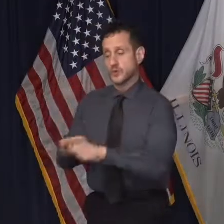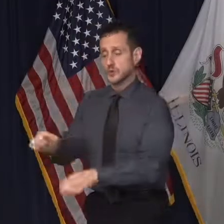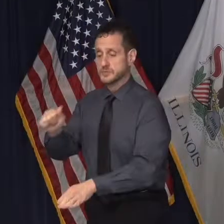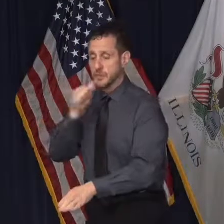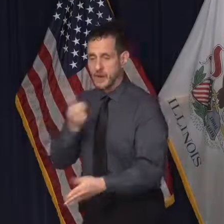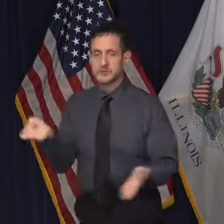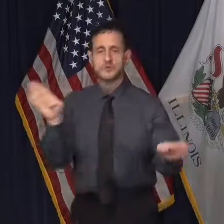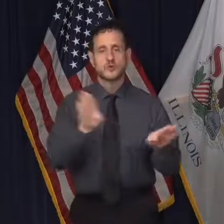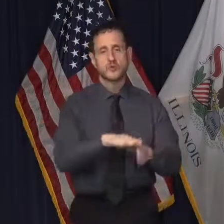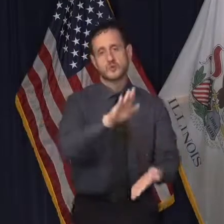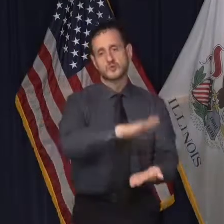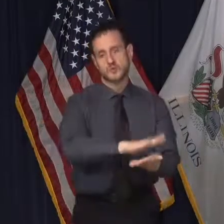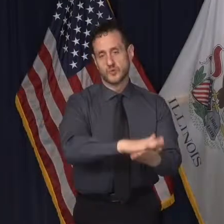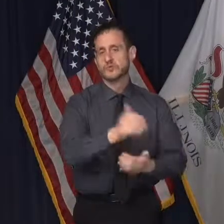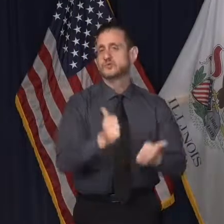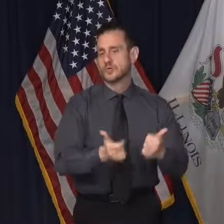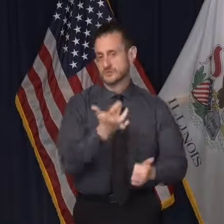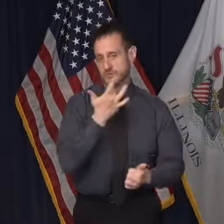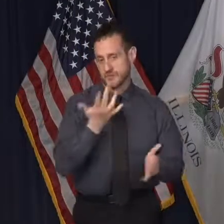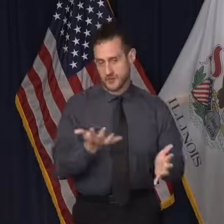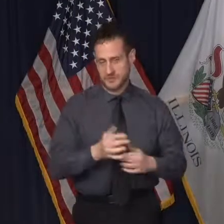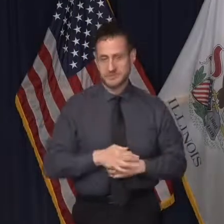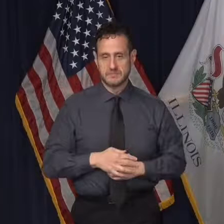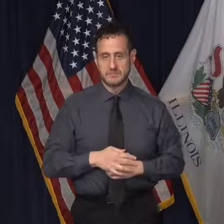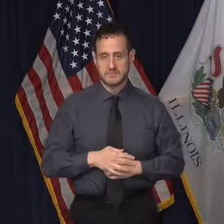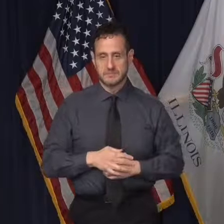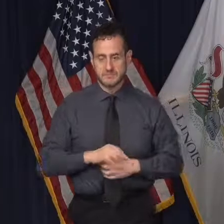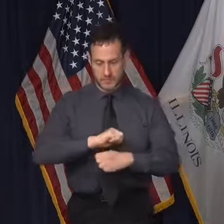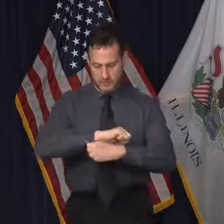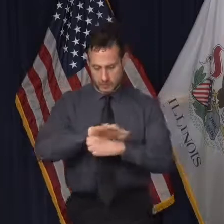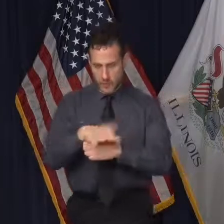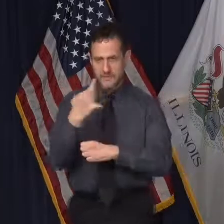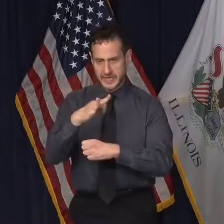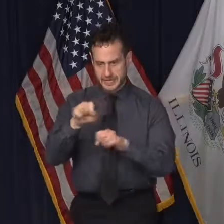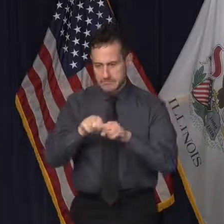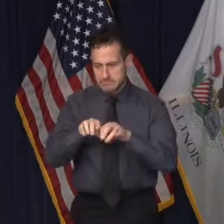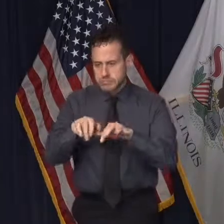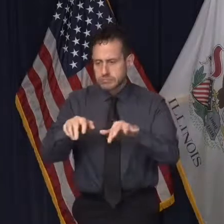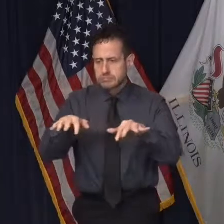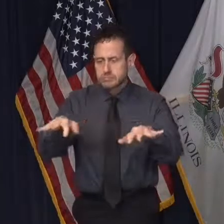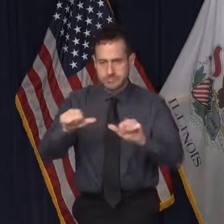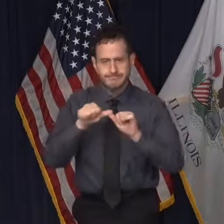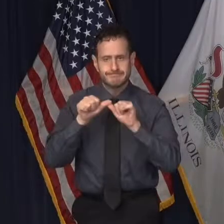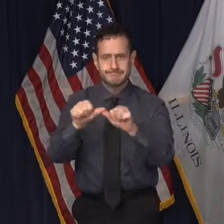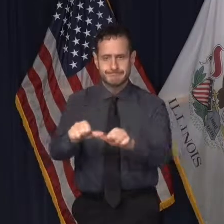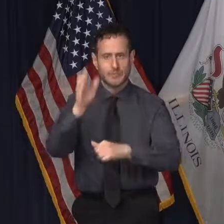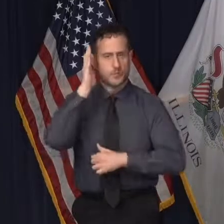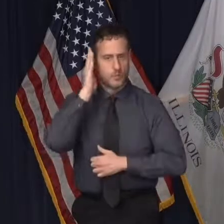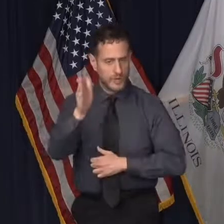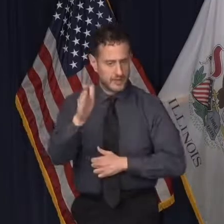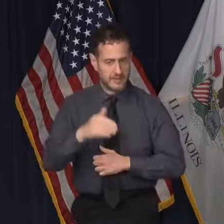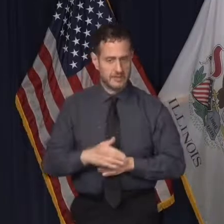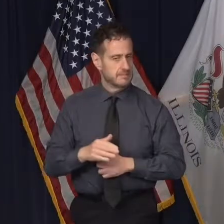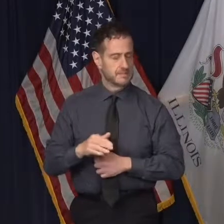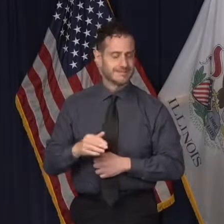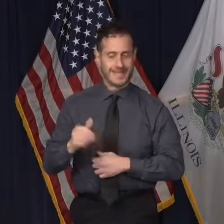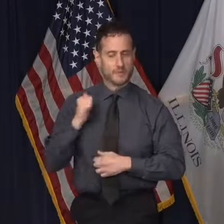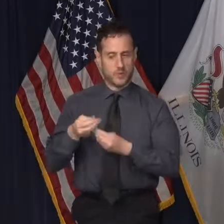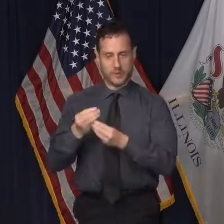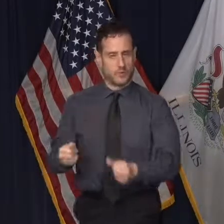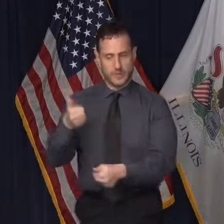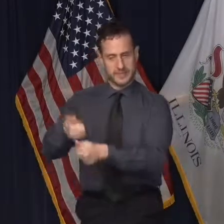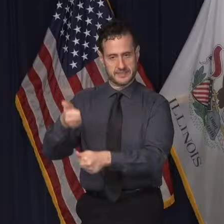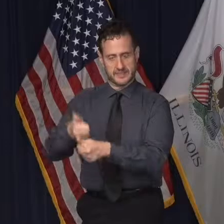schools. We can't outrun this virus. It hasn't gone away. We can't pretend that we can